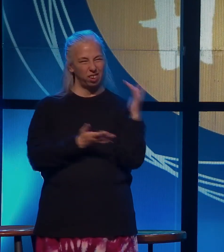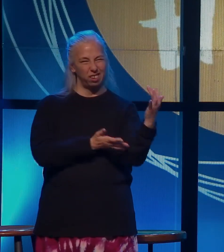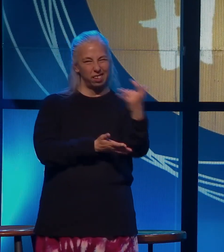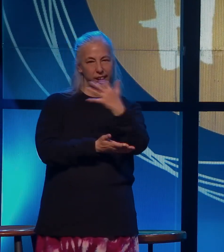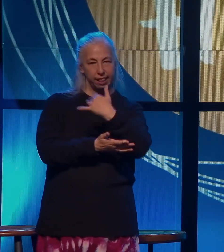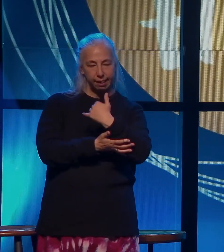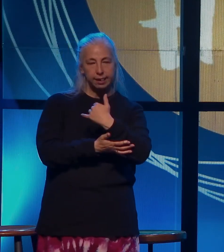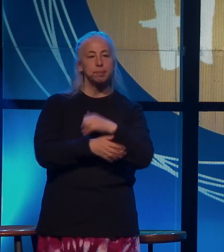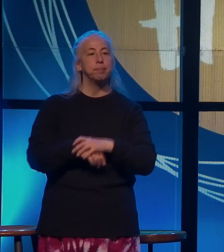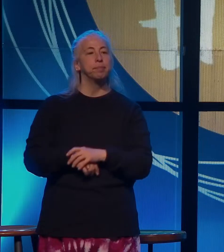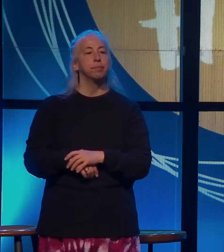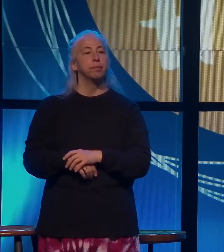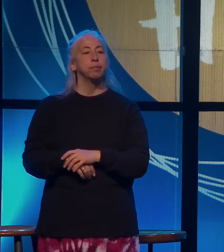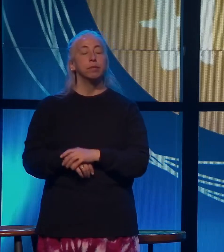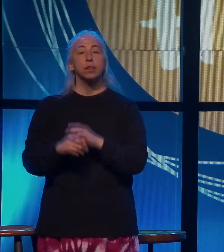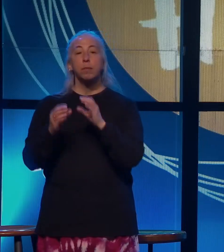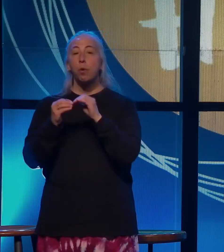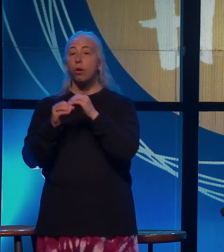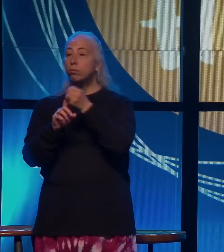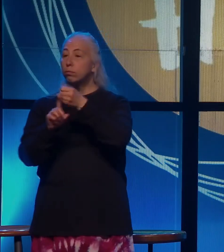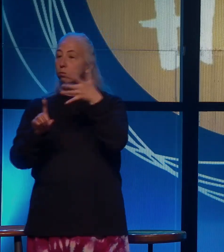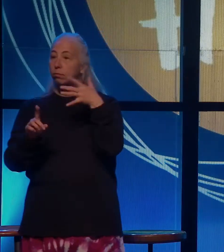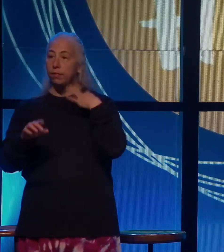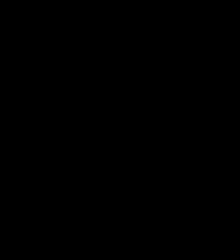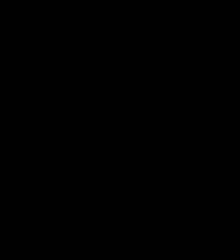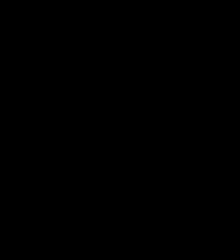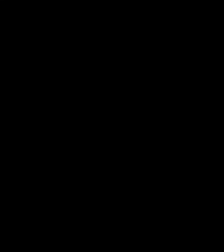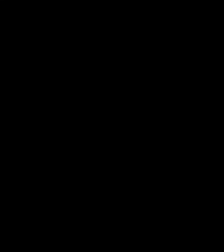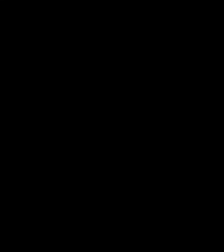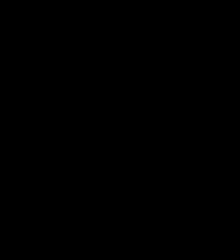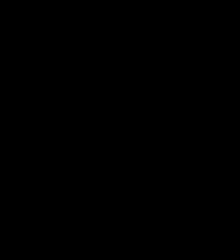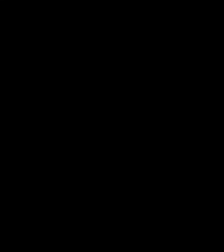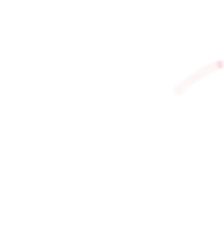this volunteer opportunity. Thanks.